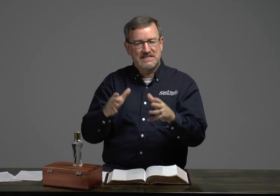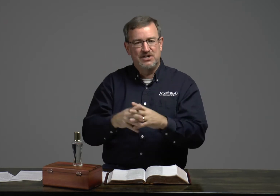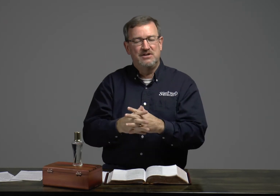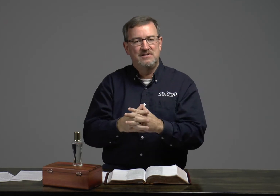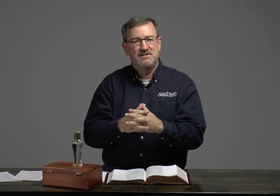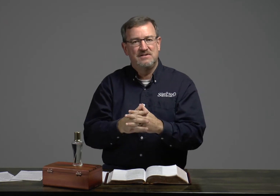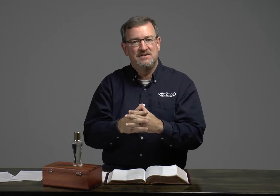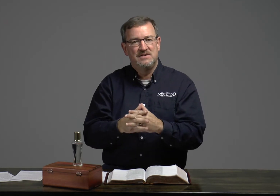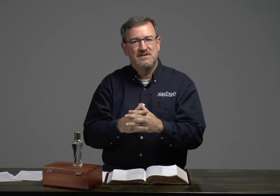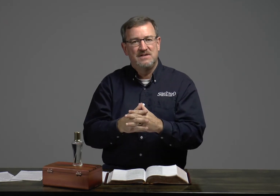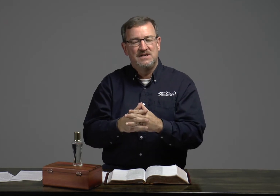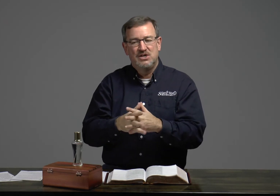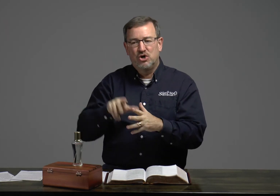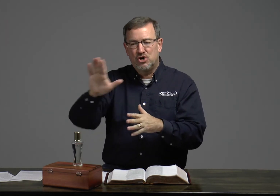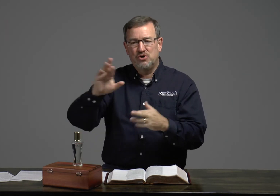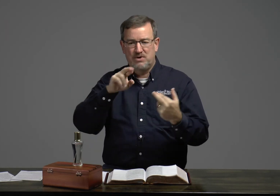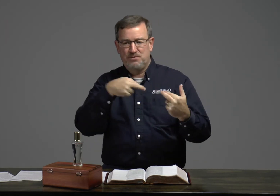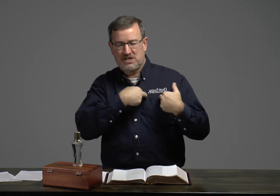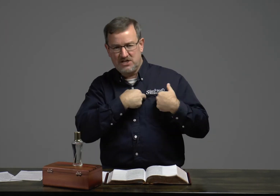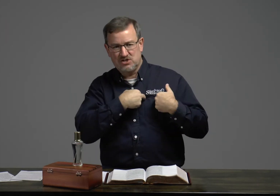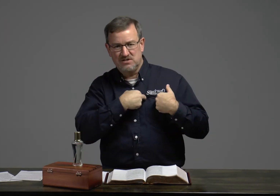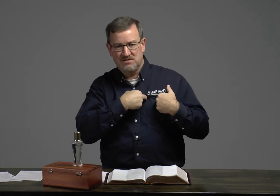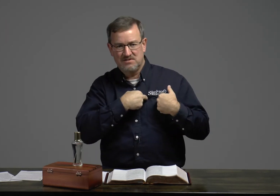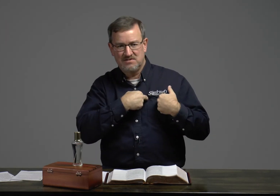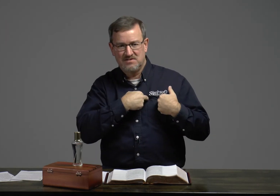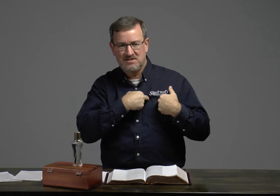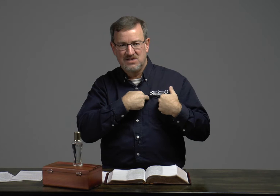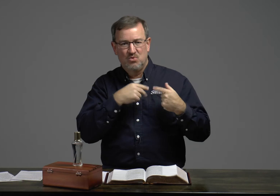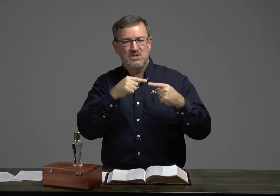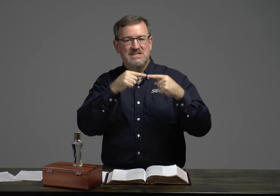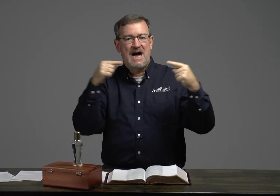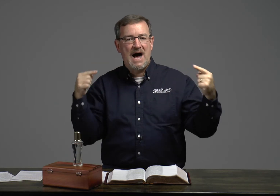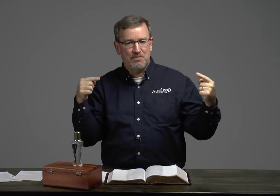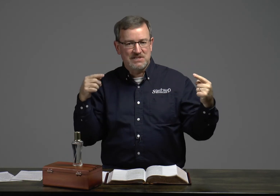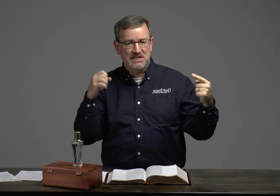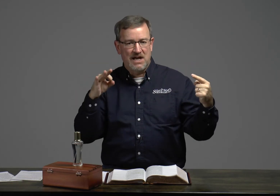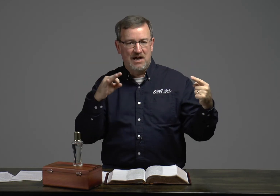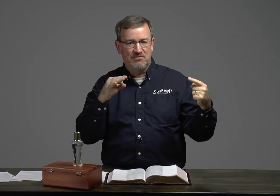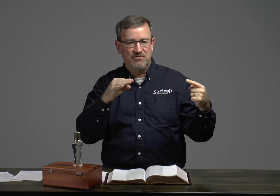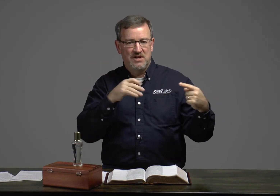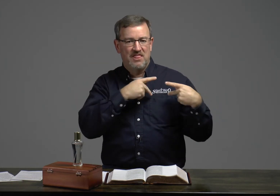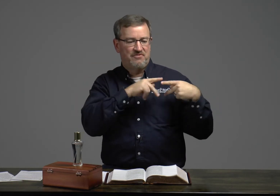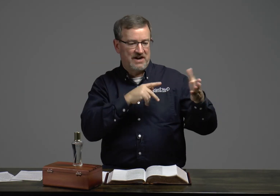sinner. Her reputation was the opposite of the